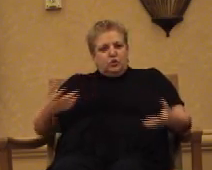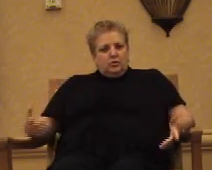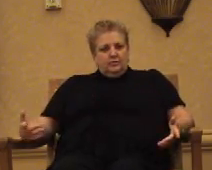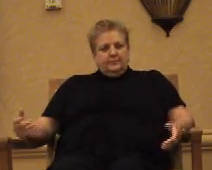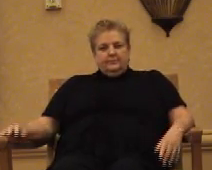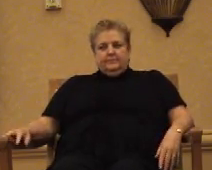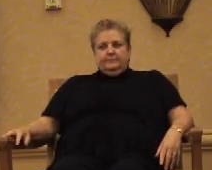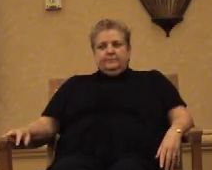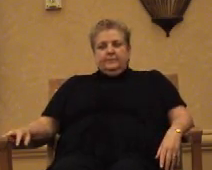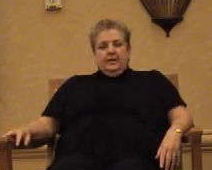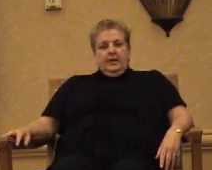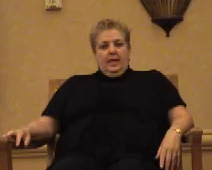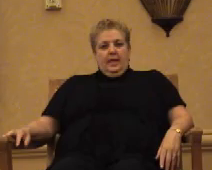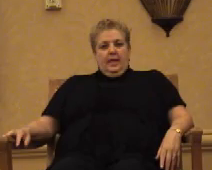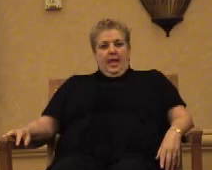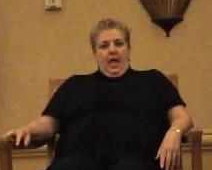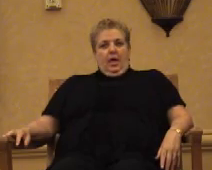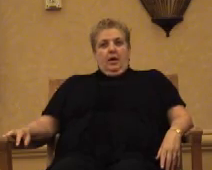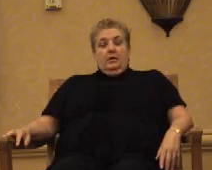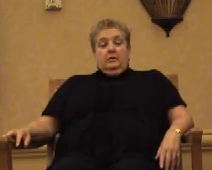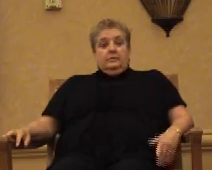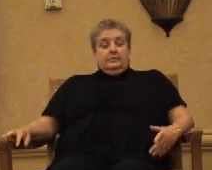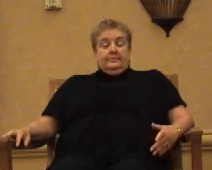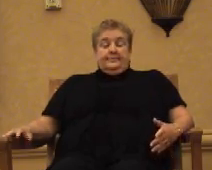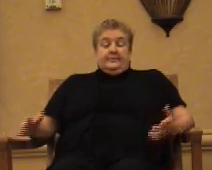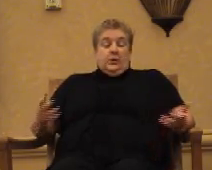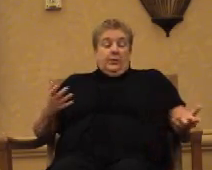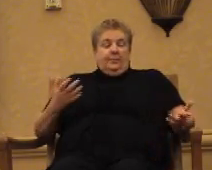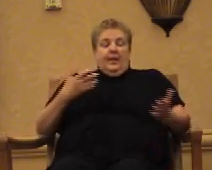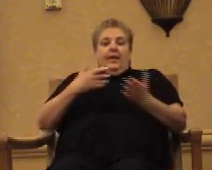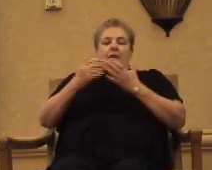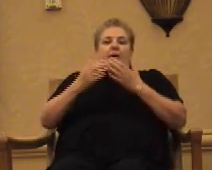And what happened is there was a friend of the family